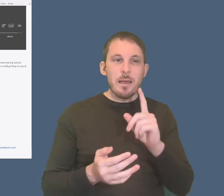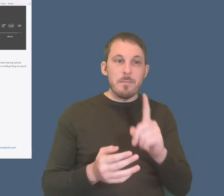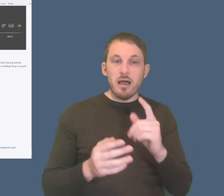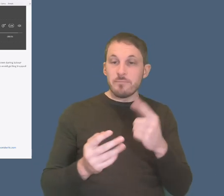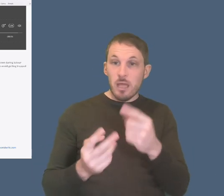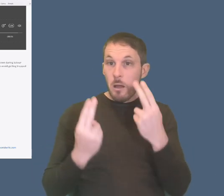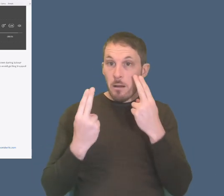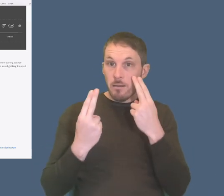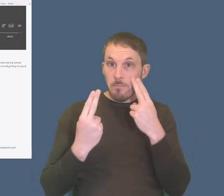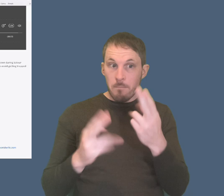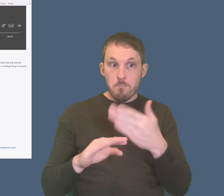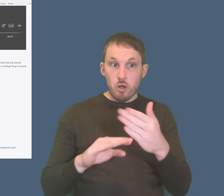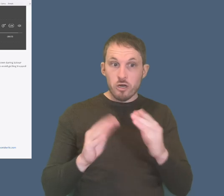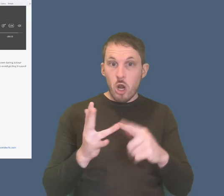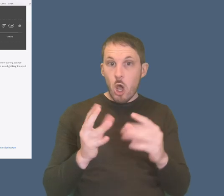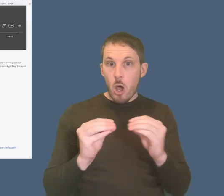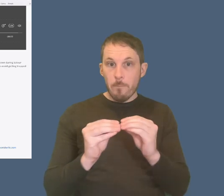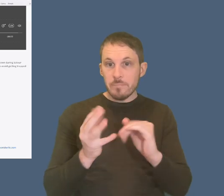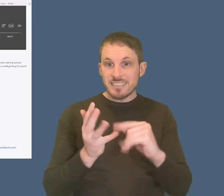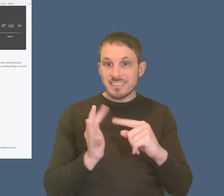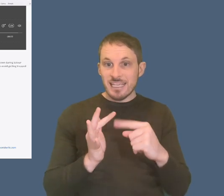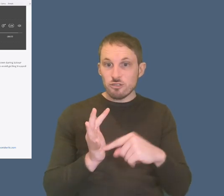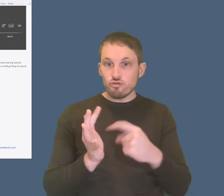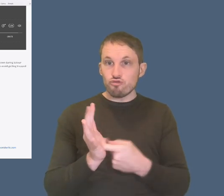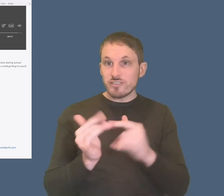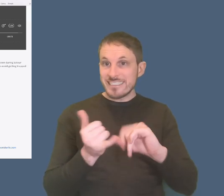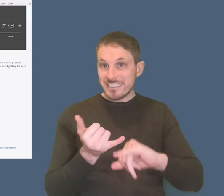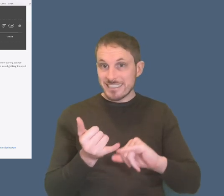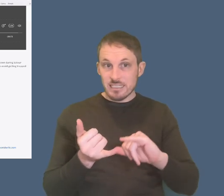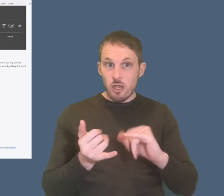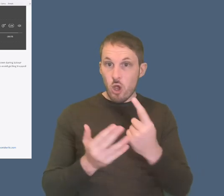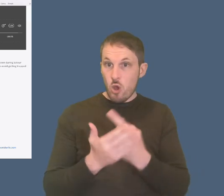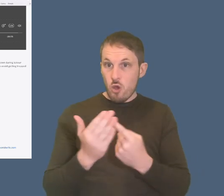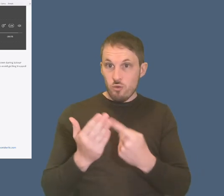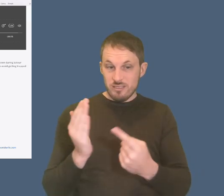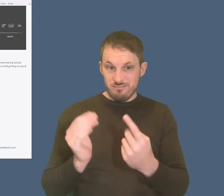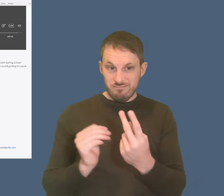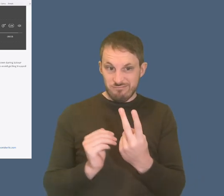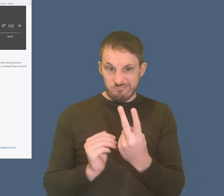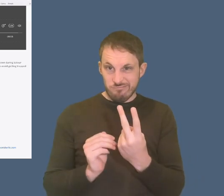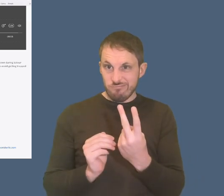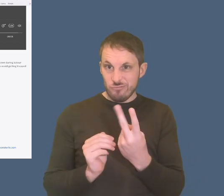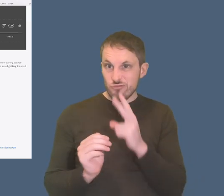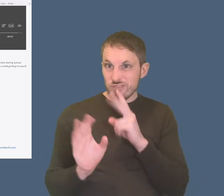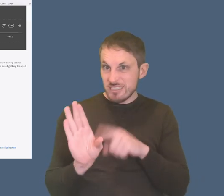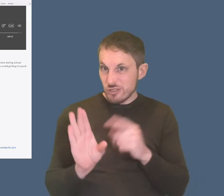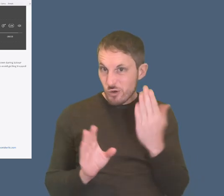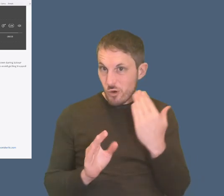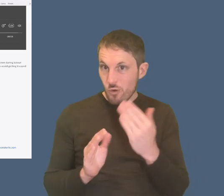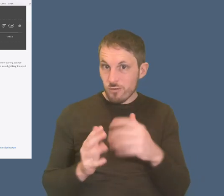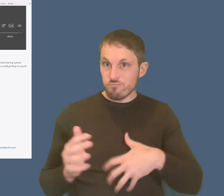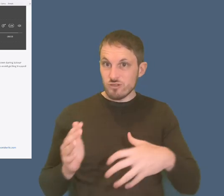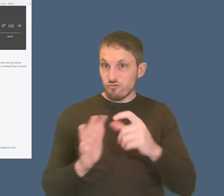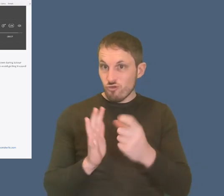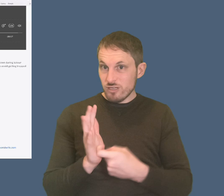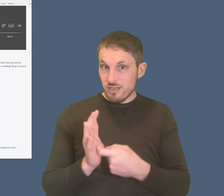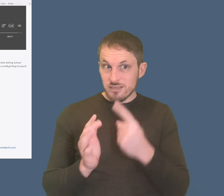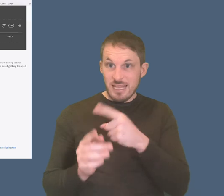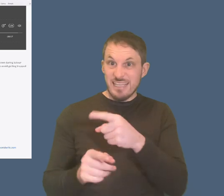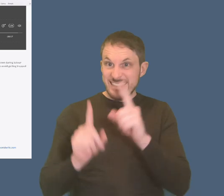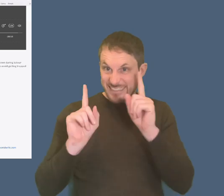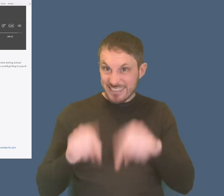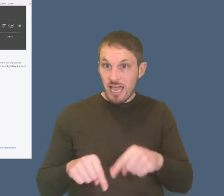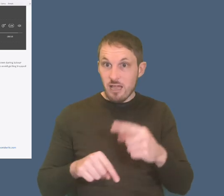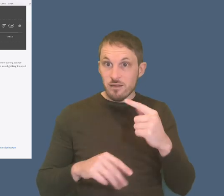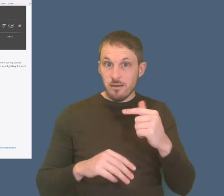is only about 200 years old, and it's with obstetricians that birthing on a bed on your back started. So we are